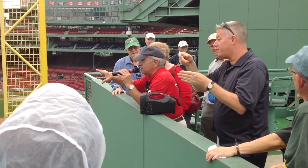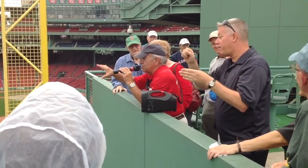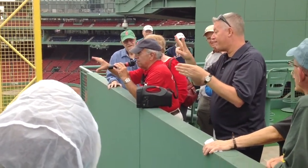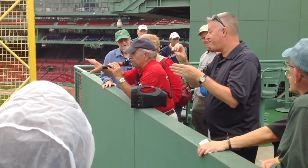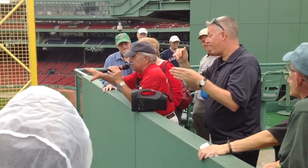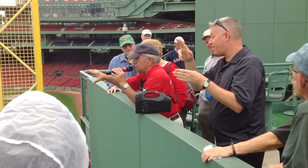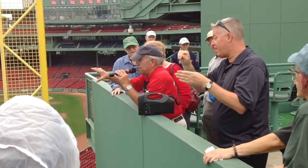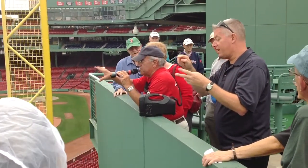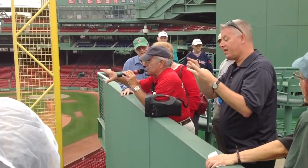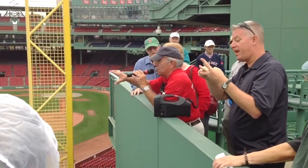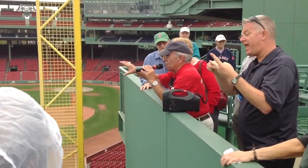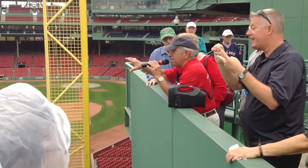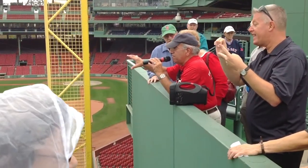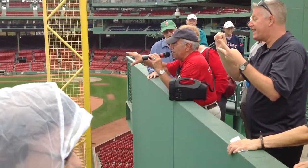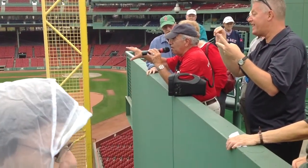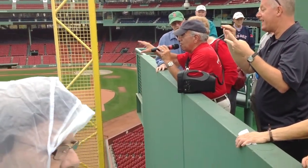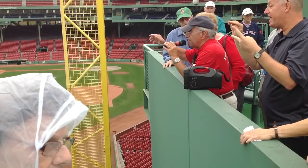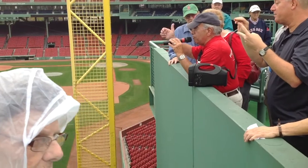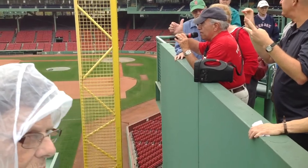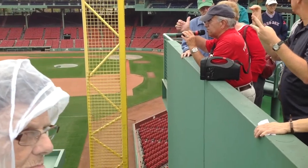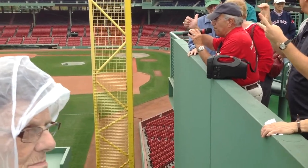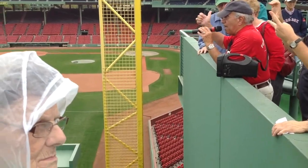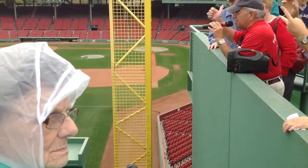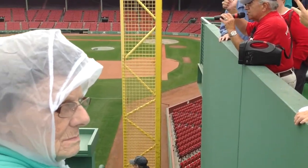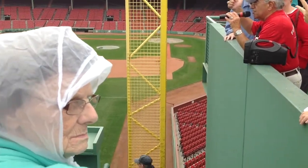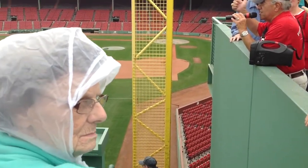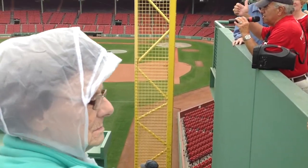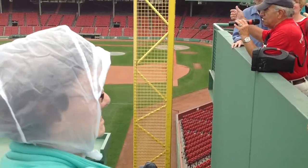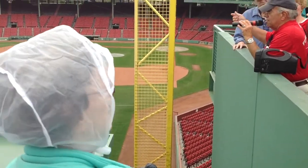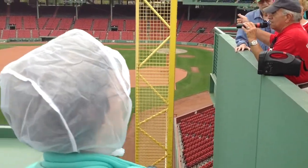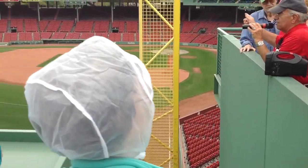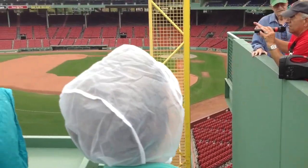that section of blue seats right below the press box,